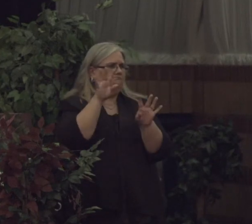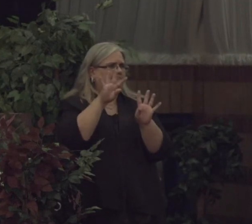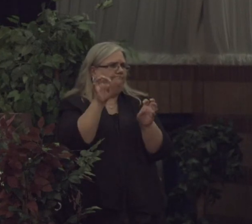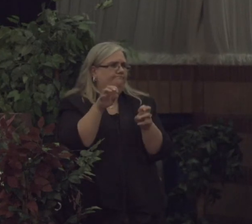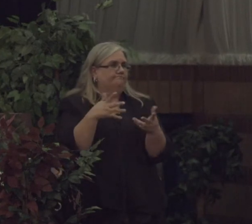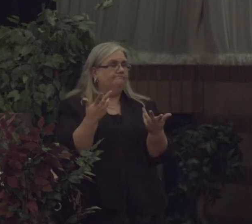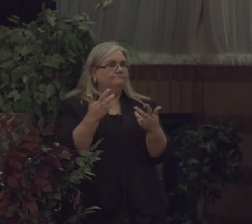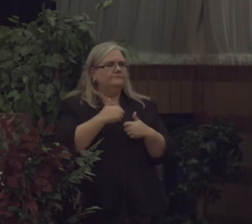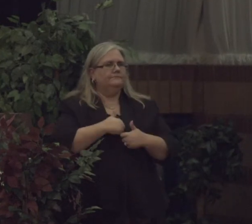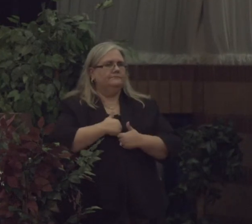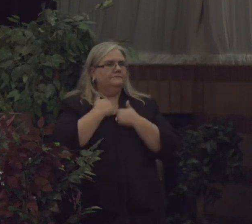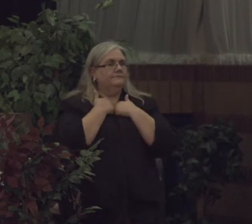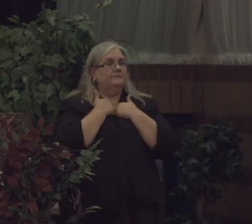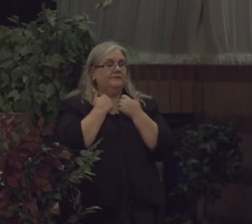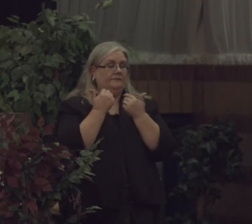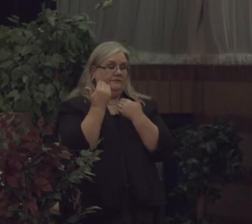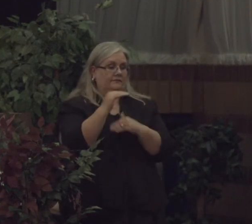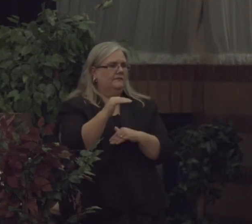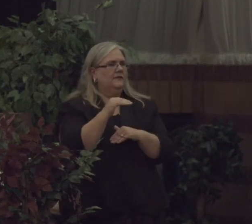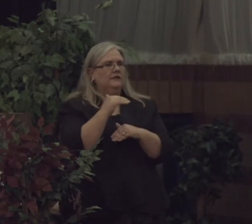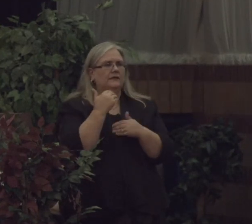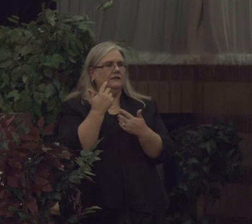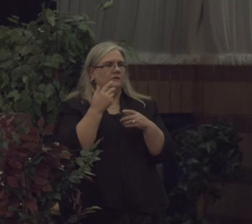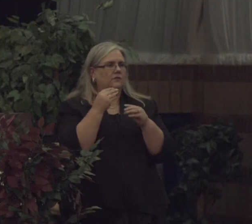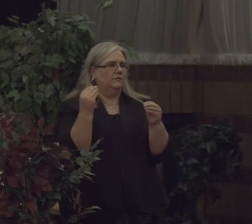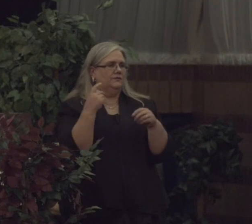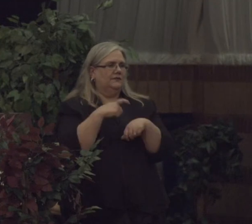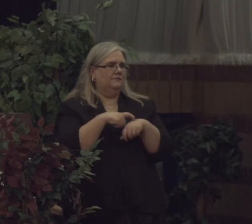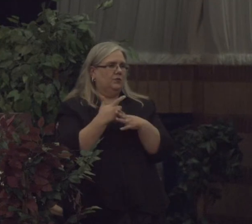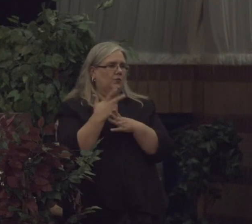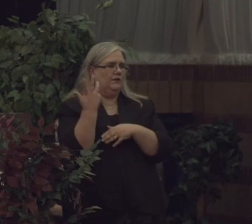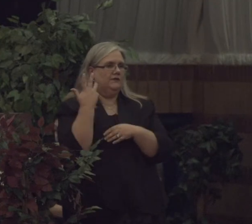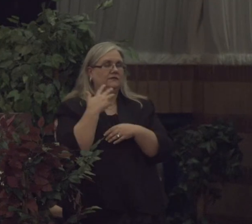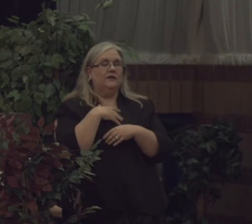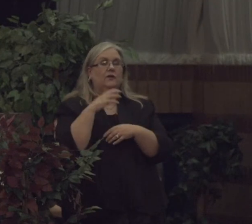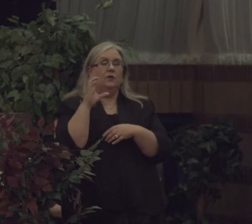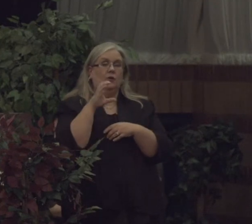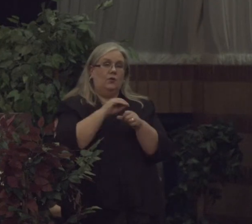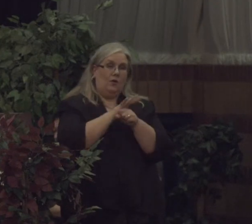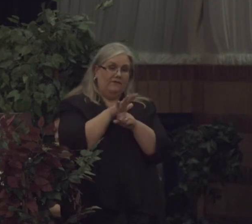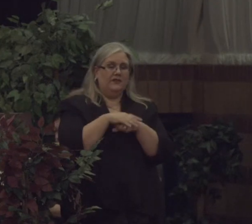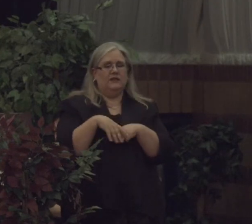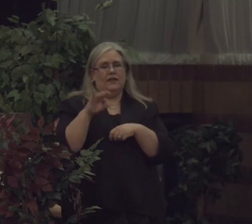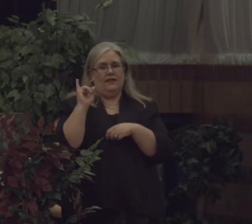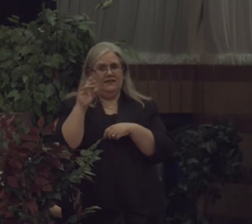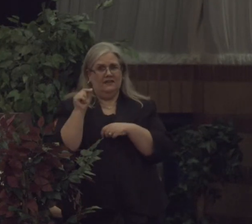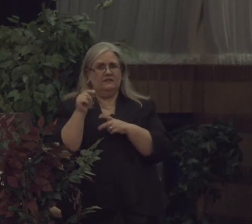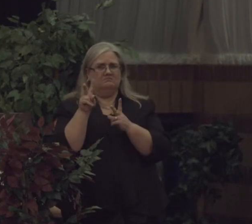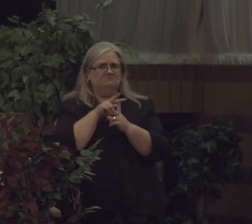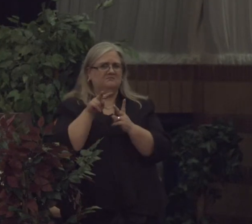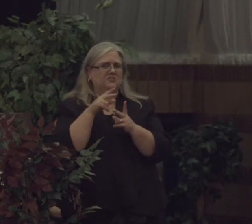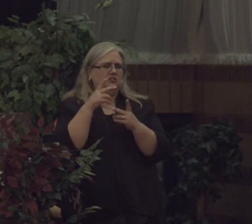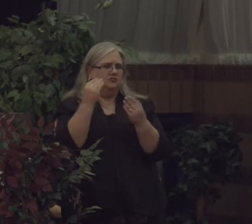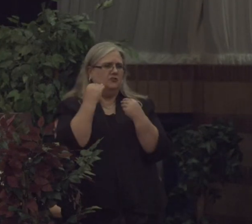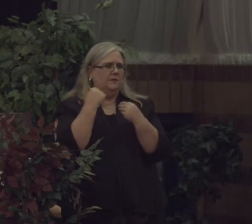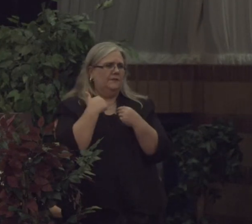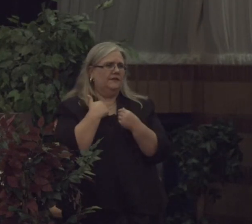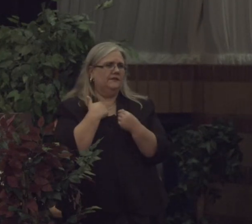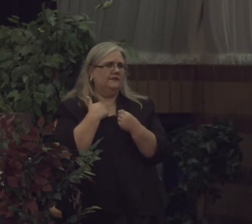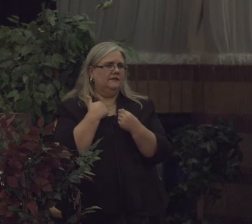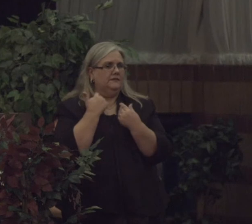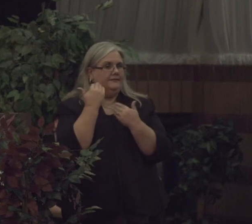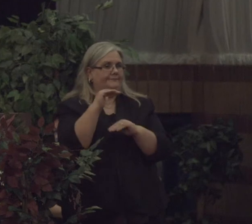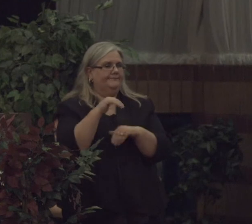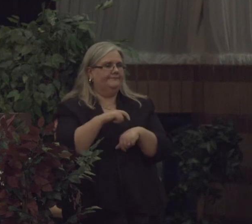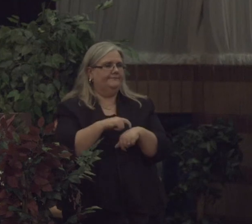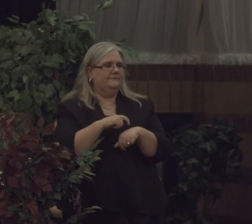and an all too short time to live in, so there's no time to waste. COVID and Ida taught me that. Our whole lives are built on the foundation of those who came before